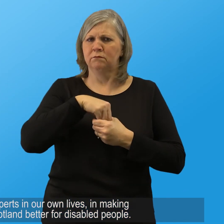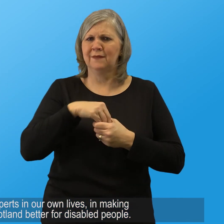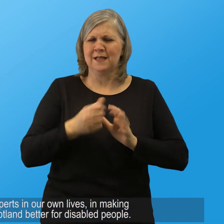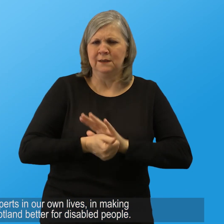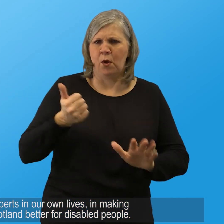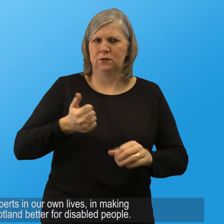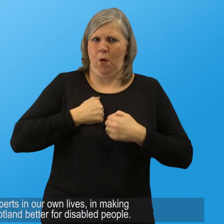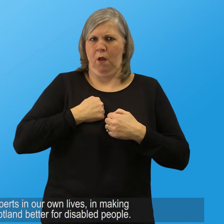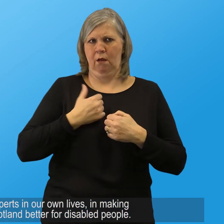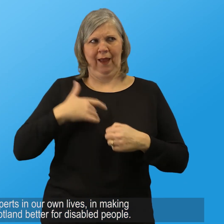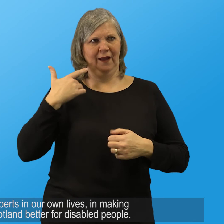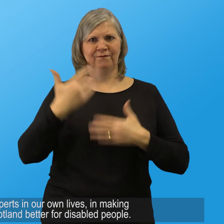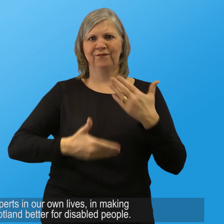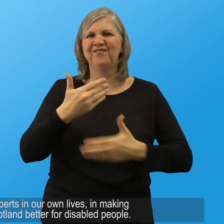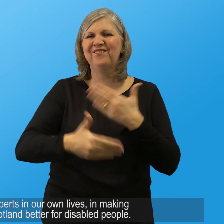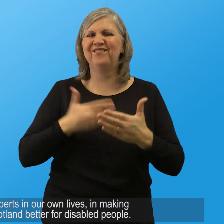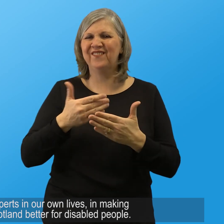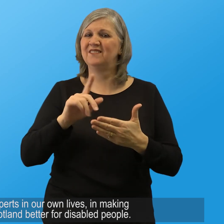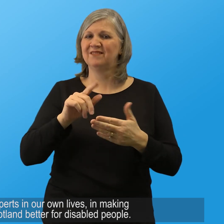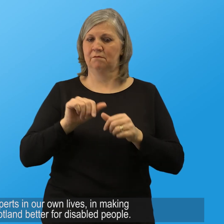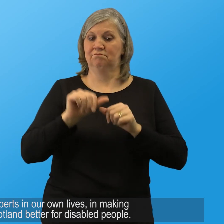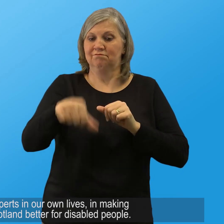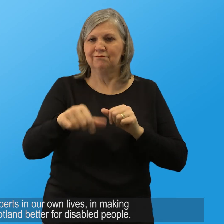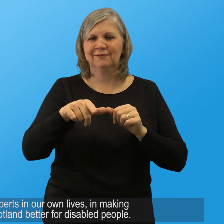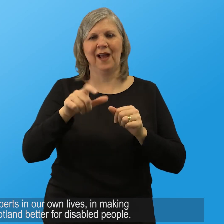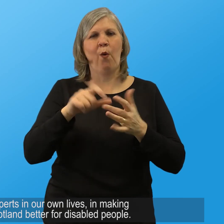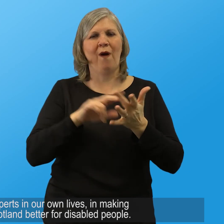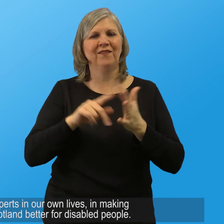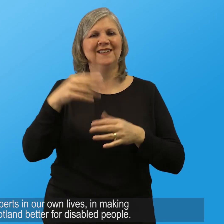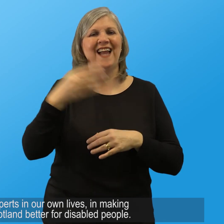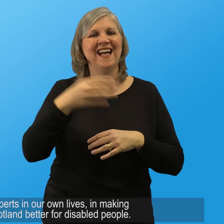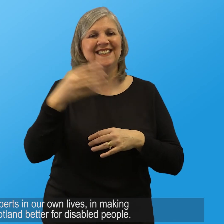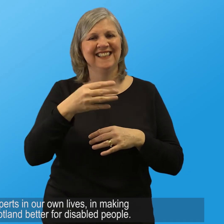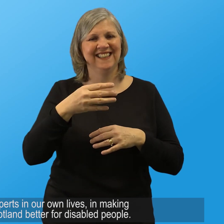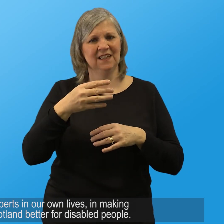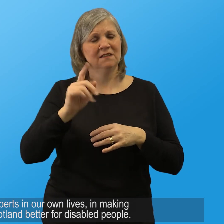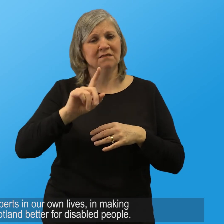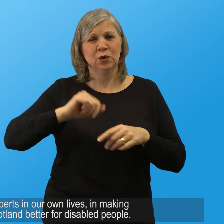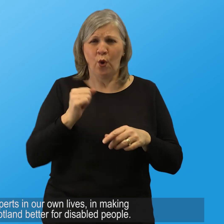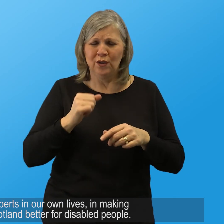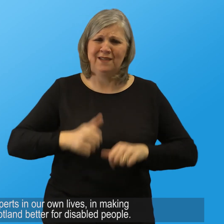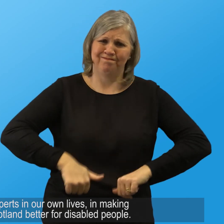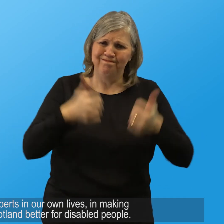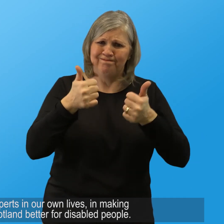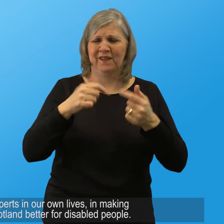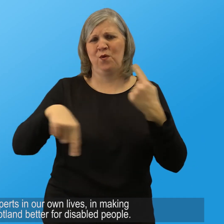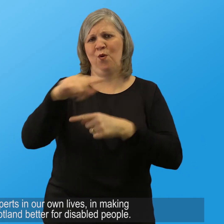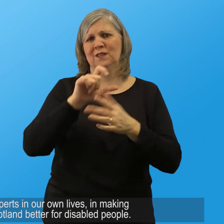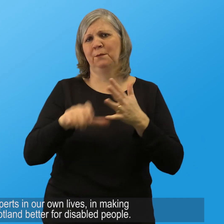Involve us, the experts in our own lives, in making post-COVID-19 Scotland better for disabled